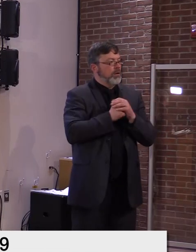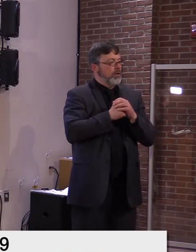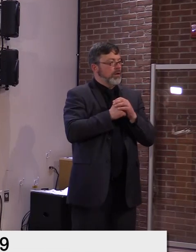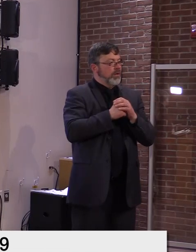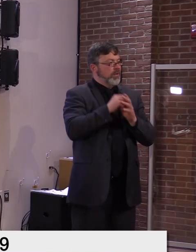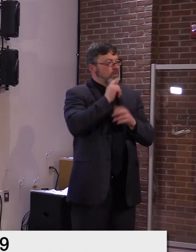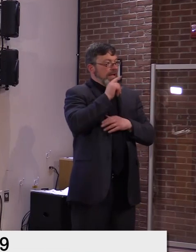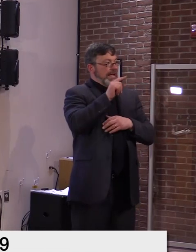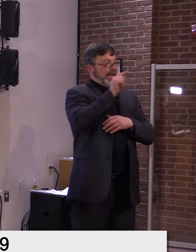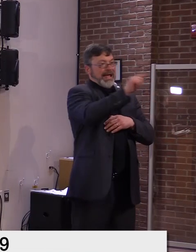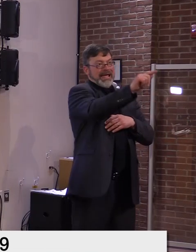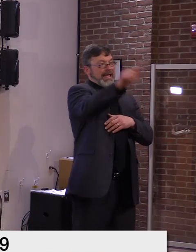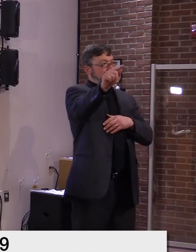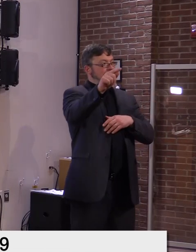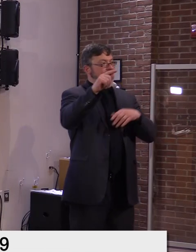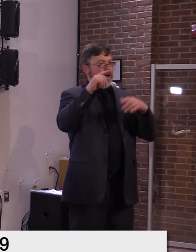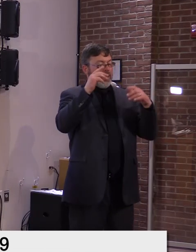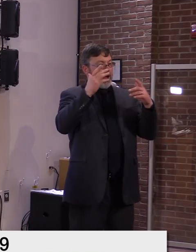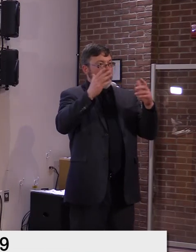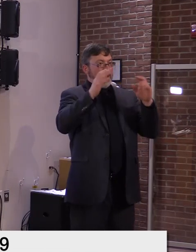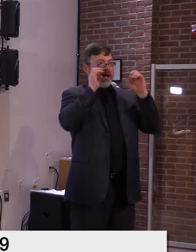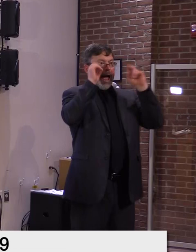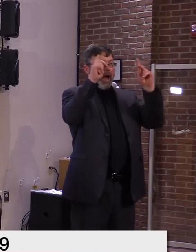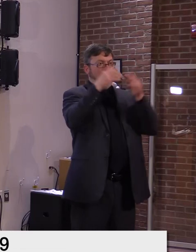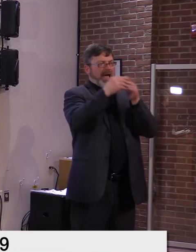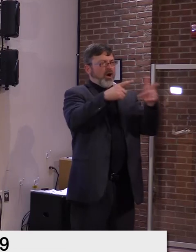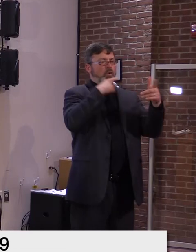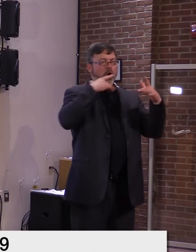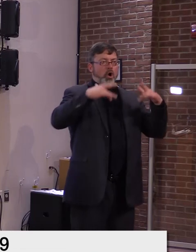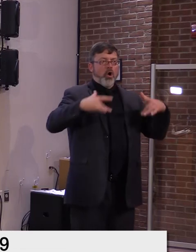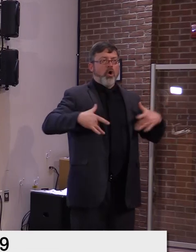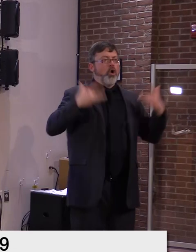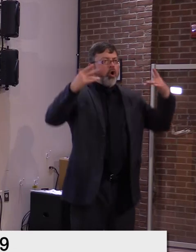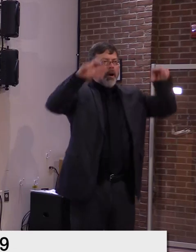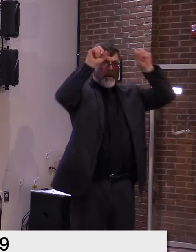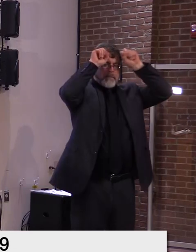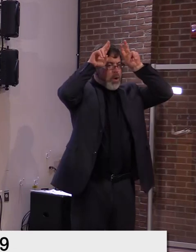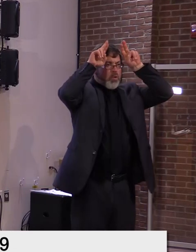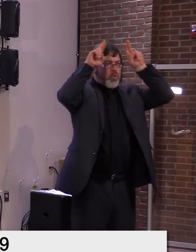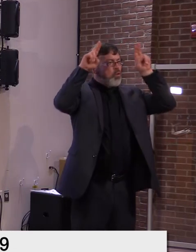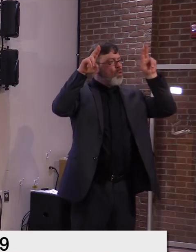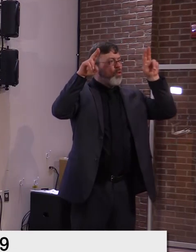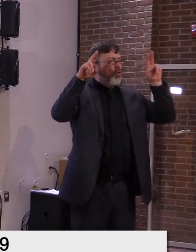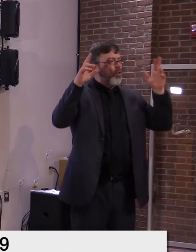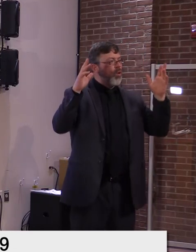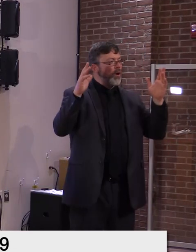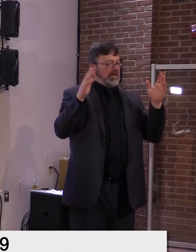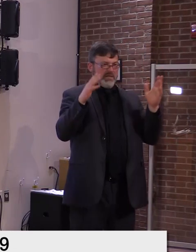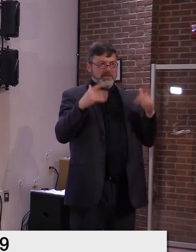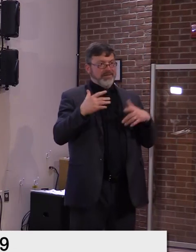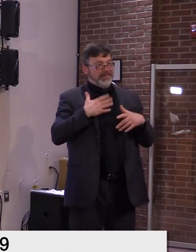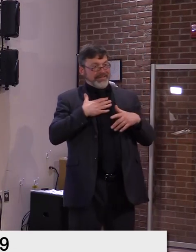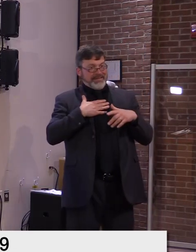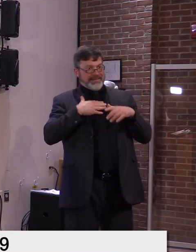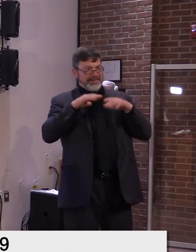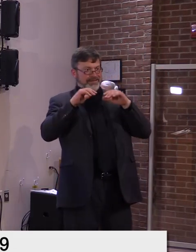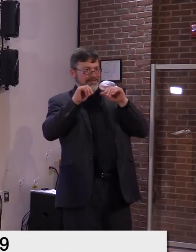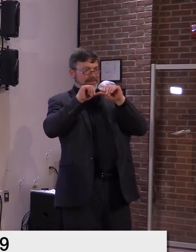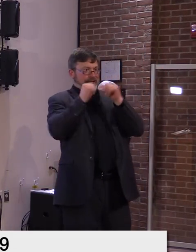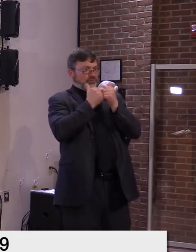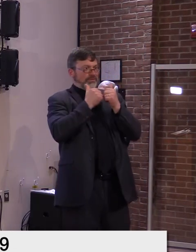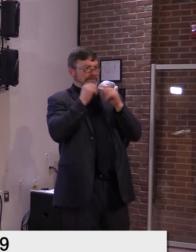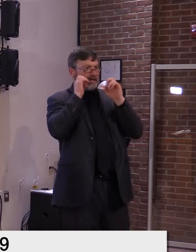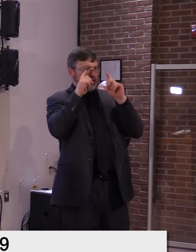learn more. And we stand at the agency prepared to certainly get the word out directly to them. Thanks.